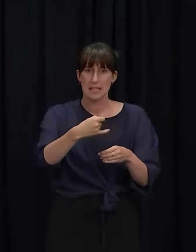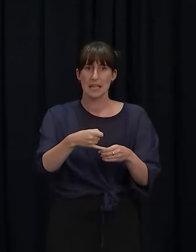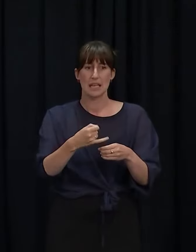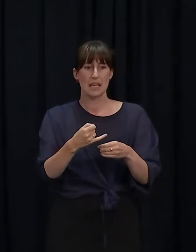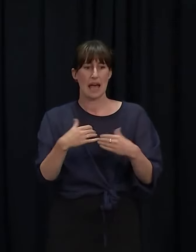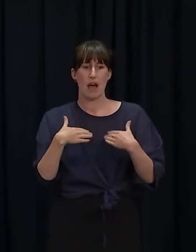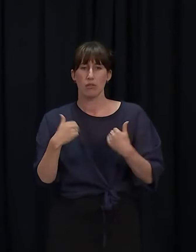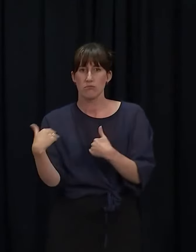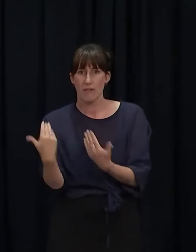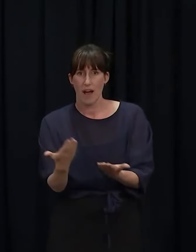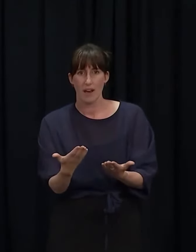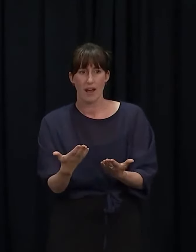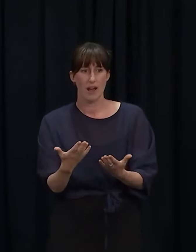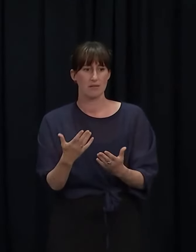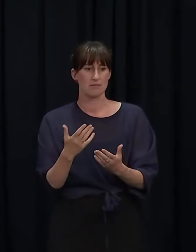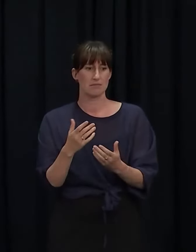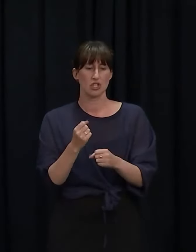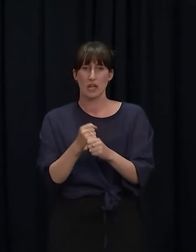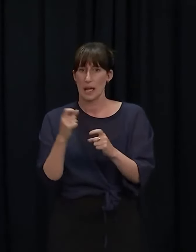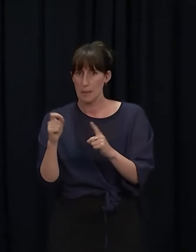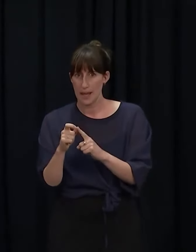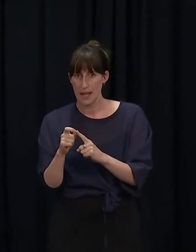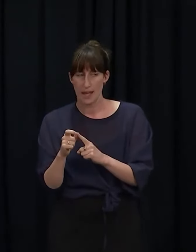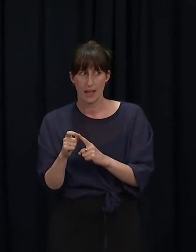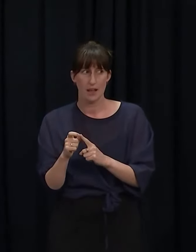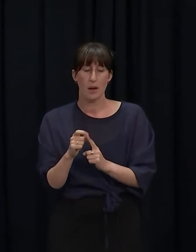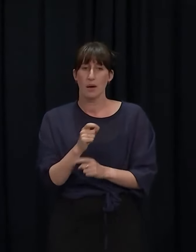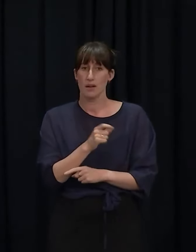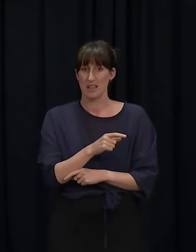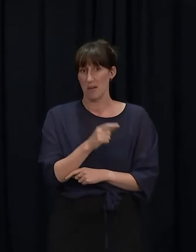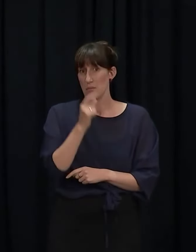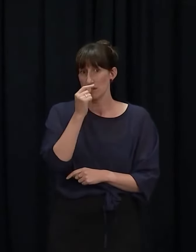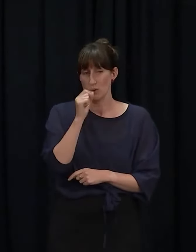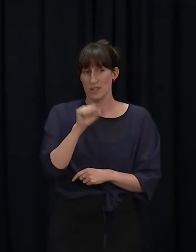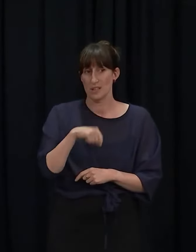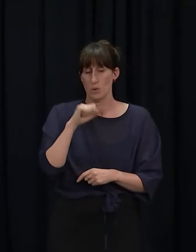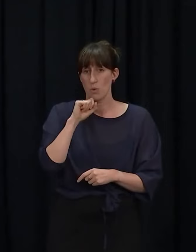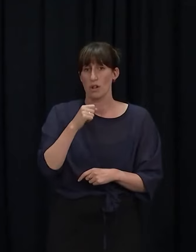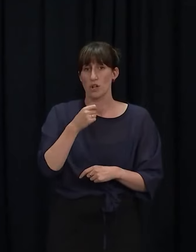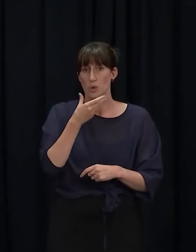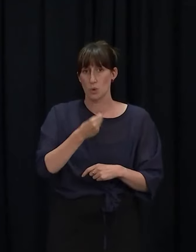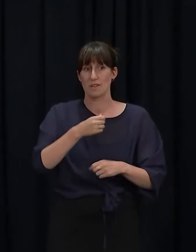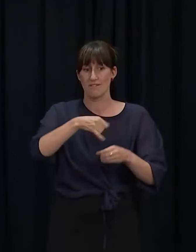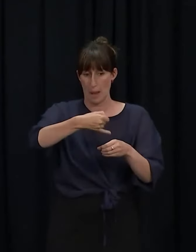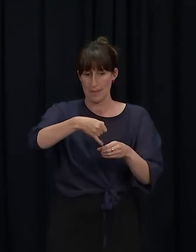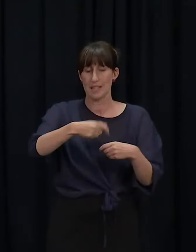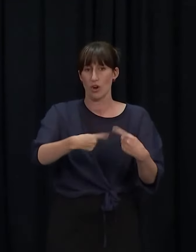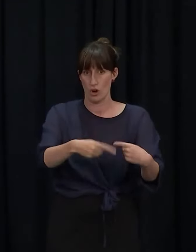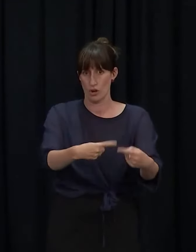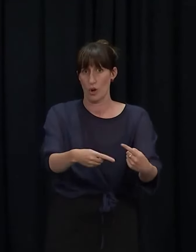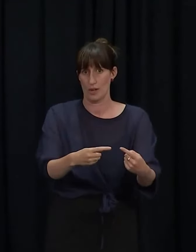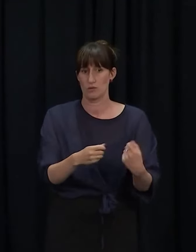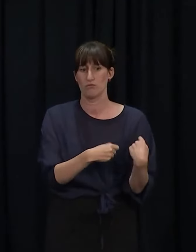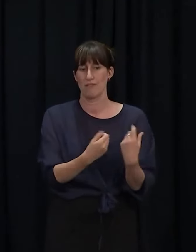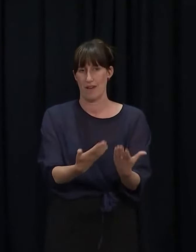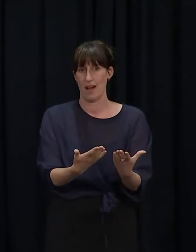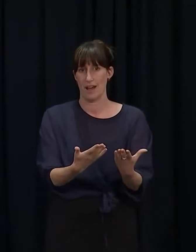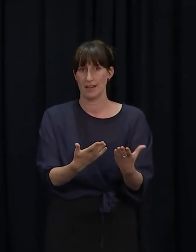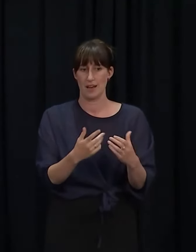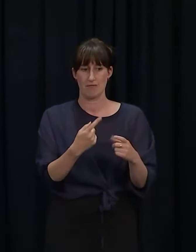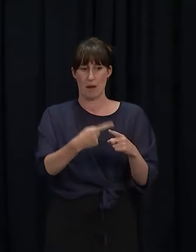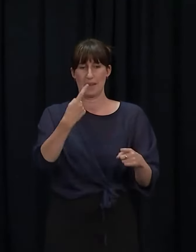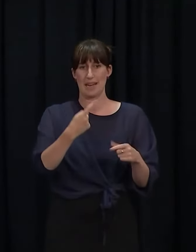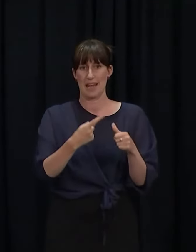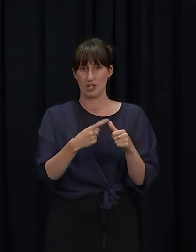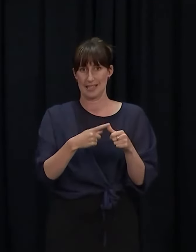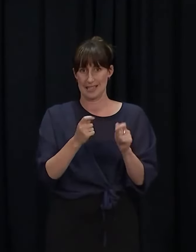providers, GPs, and also we're looking at the ongoing role of pharmacies in the delivery of those tests as well. And then there's the groups